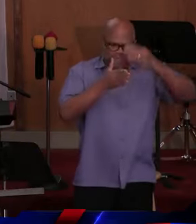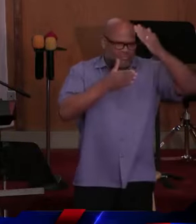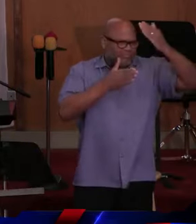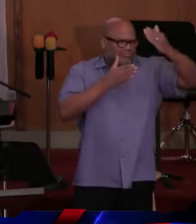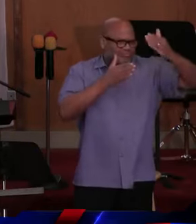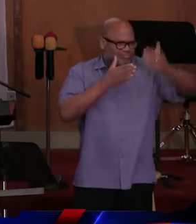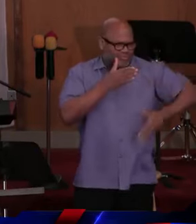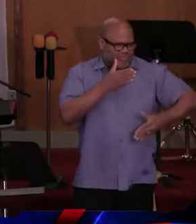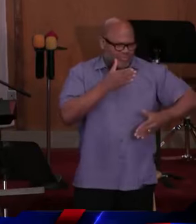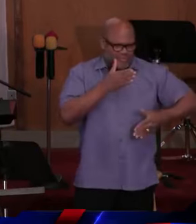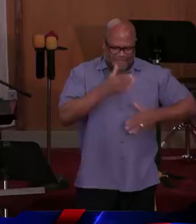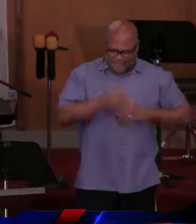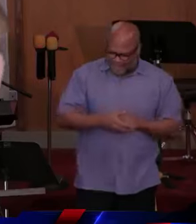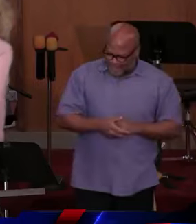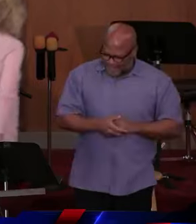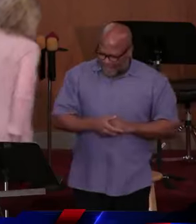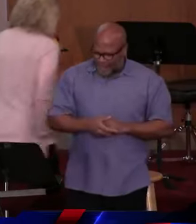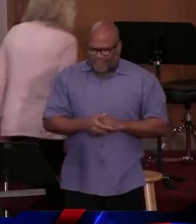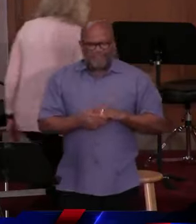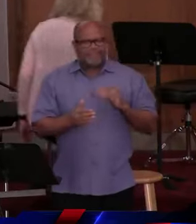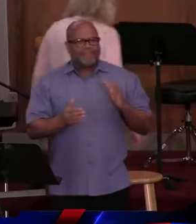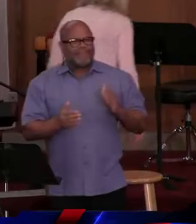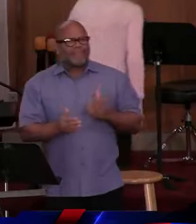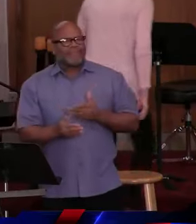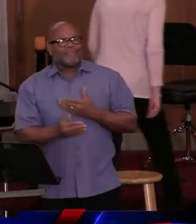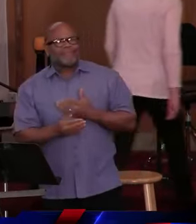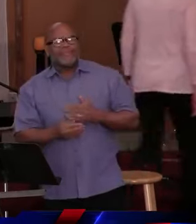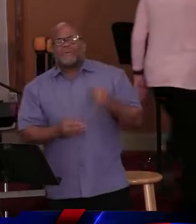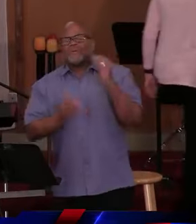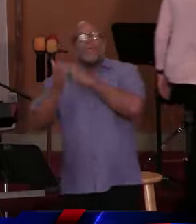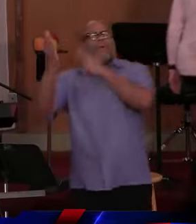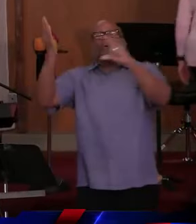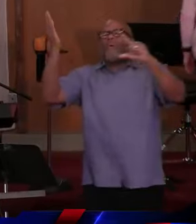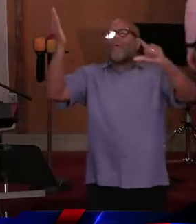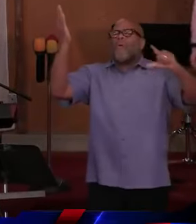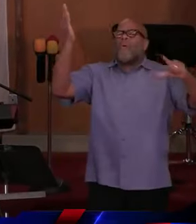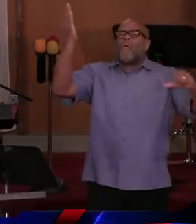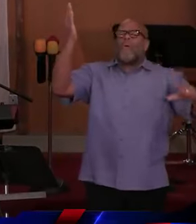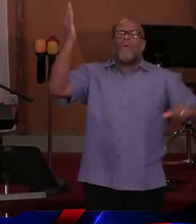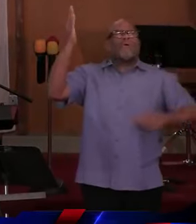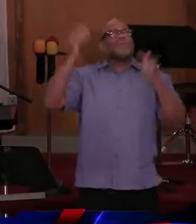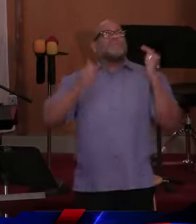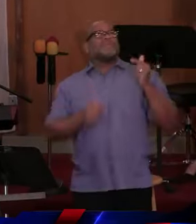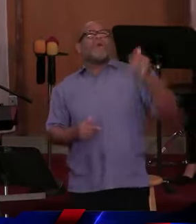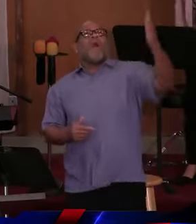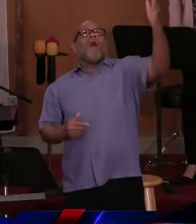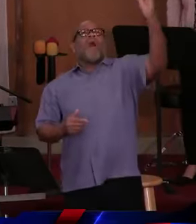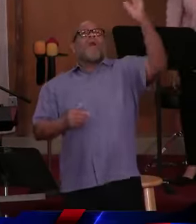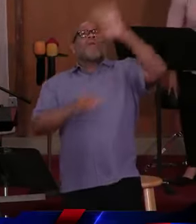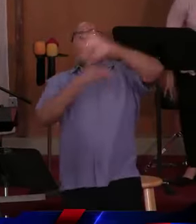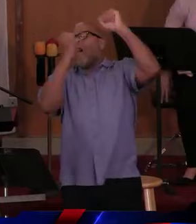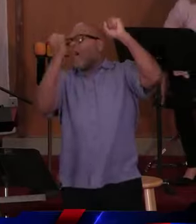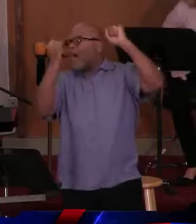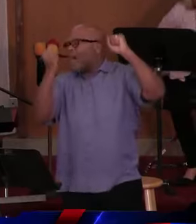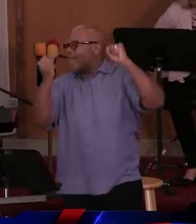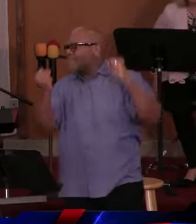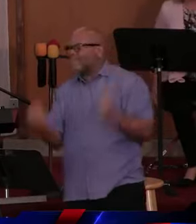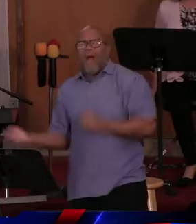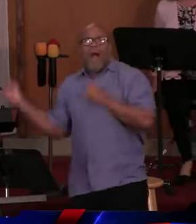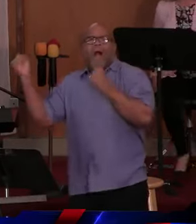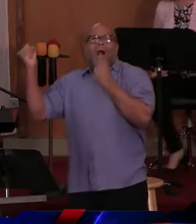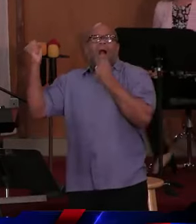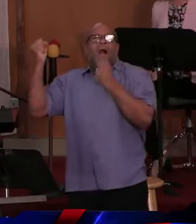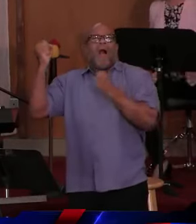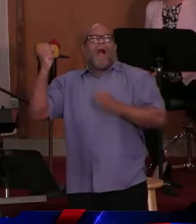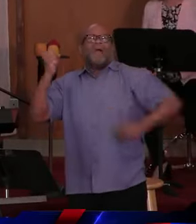Lord God Almighty, you are clothed in